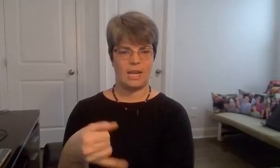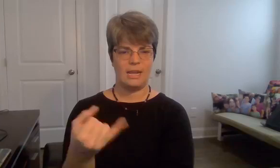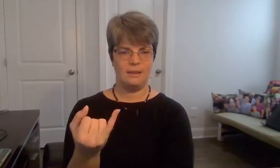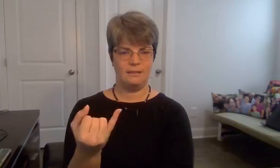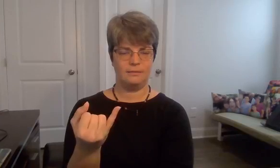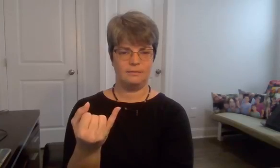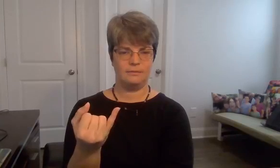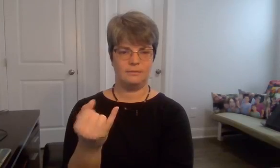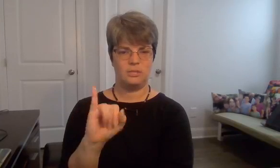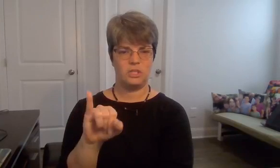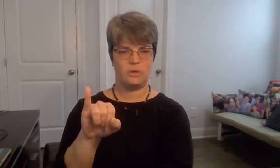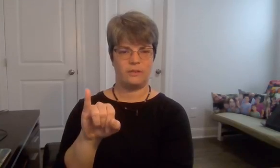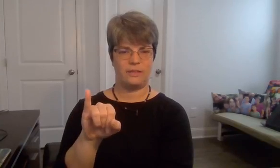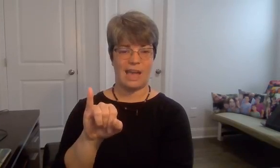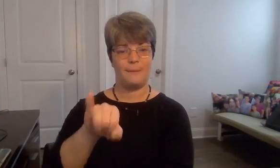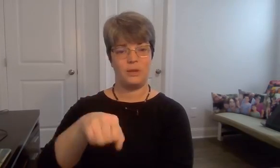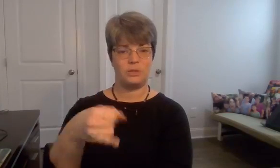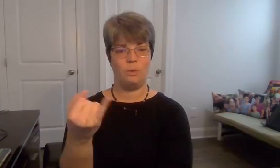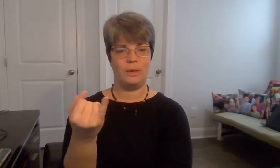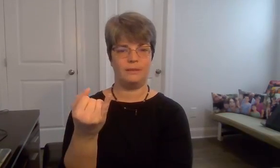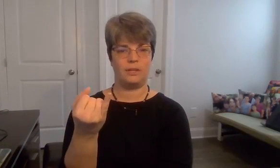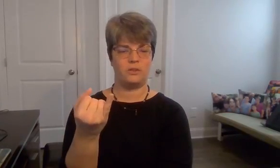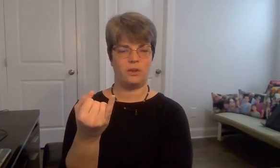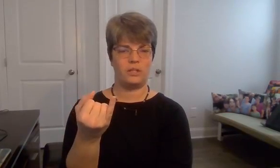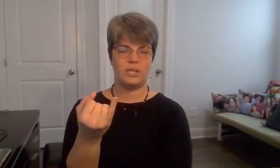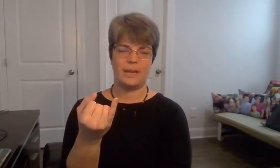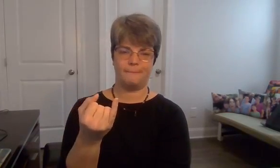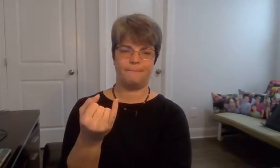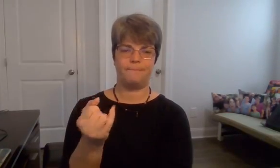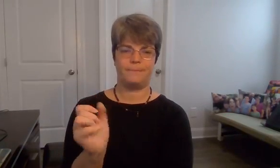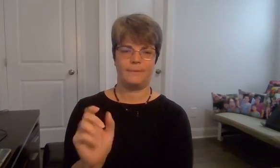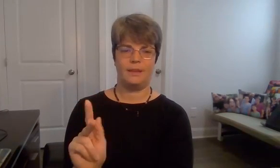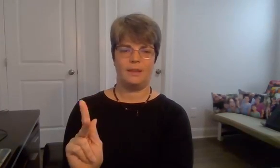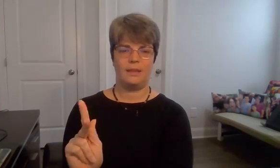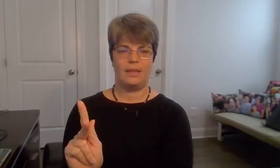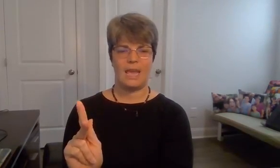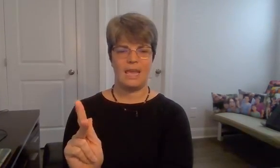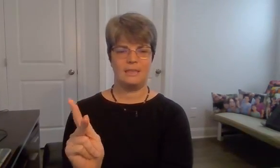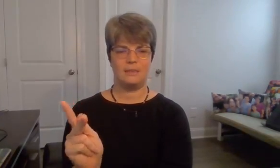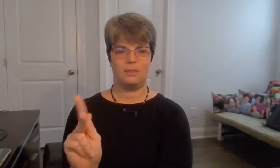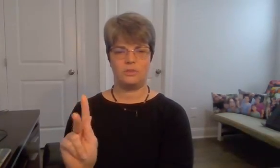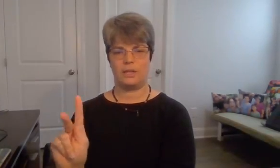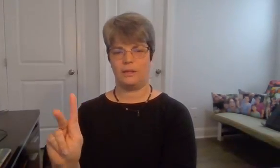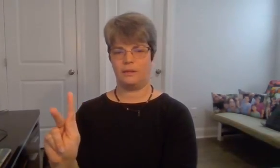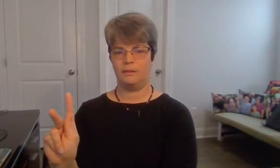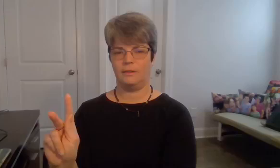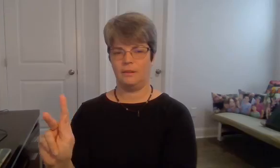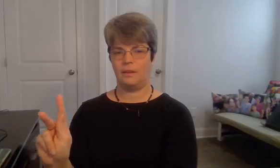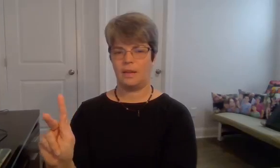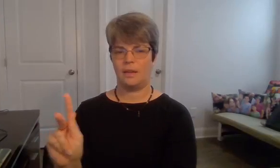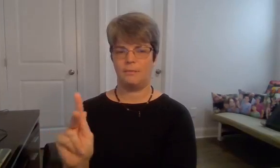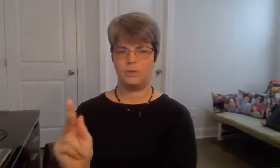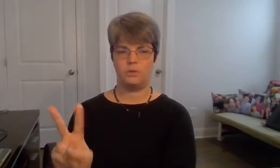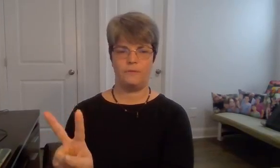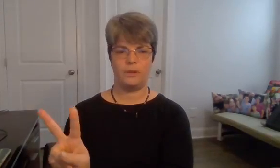J, just sort of the I, but you swoop it like you're drawing a J. K is a little trickier. So 2 fingers